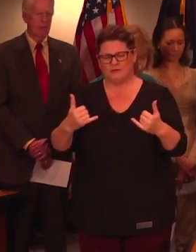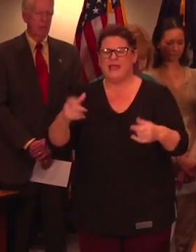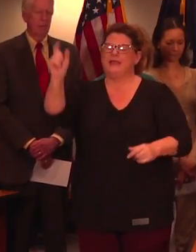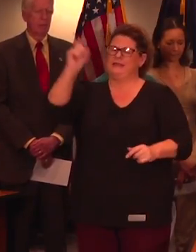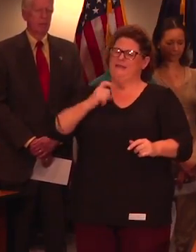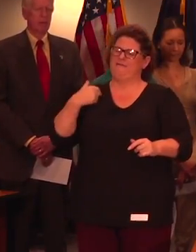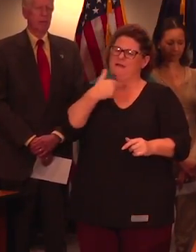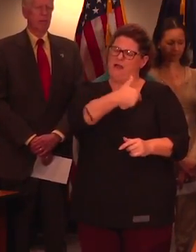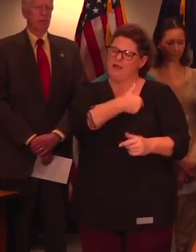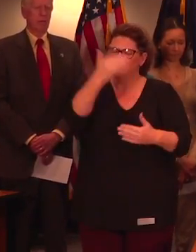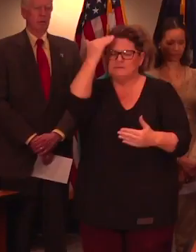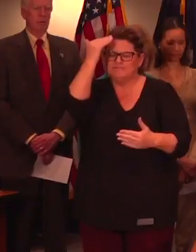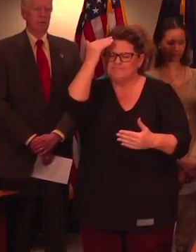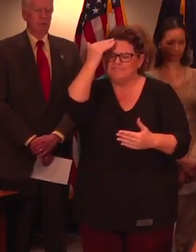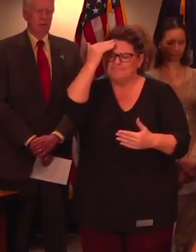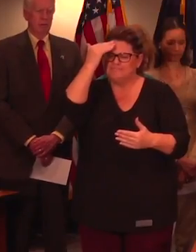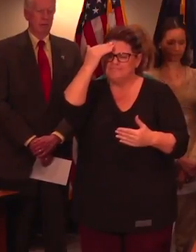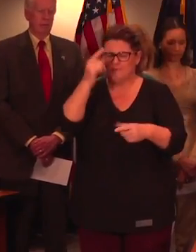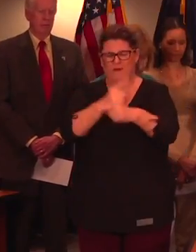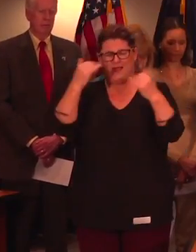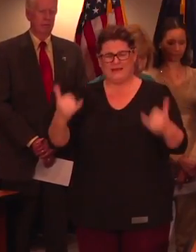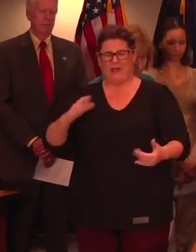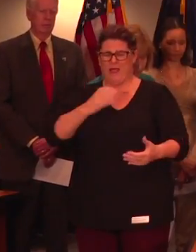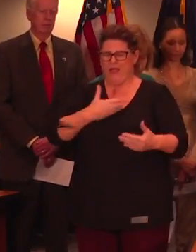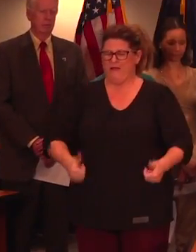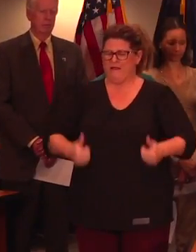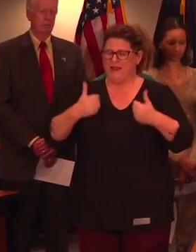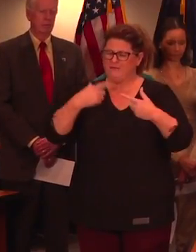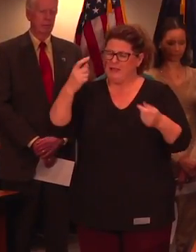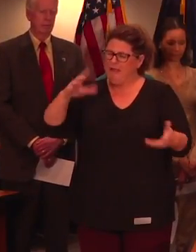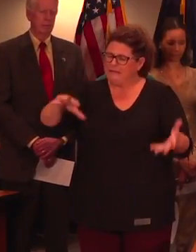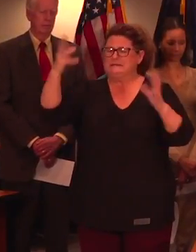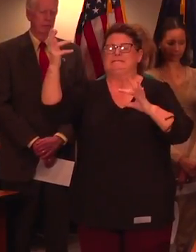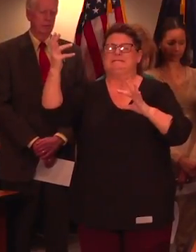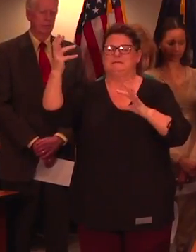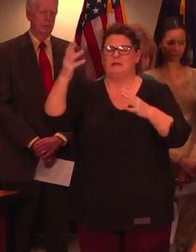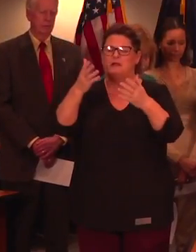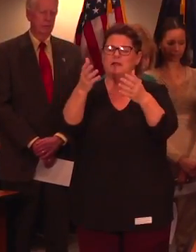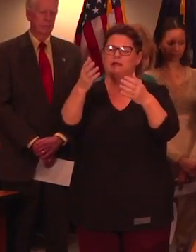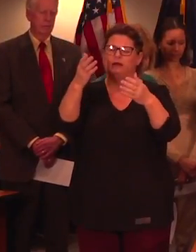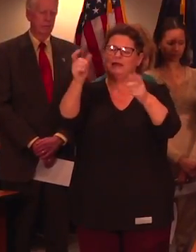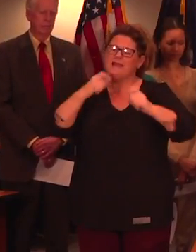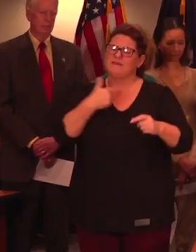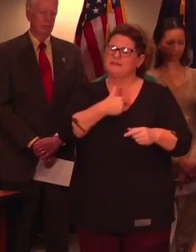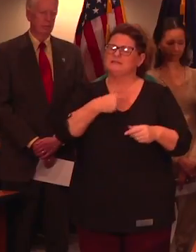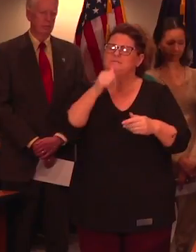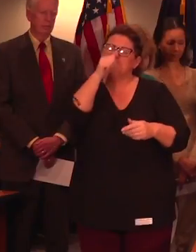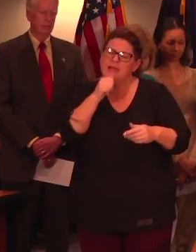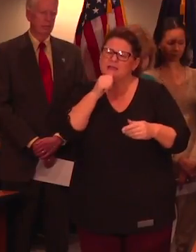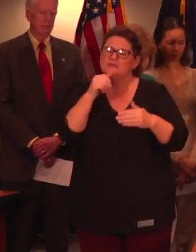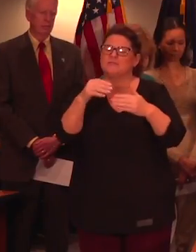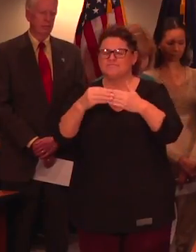as a people, as our lives are disrupted. Cause us to be a patient, nimble,